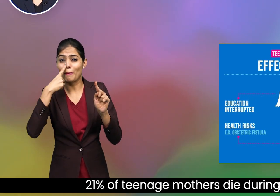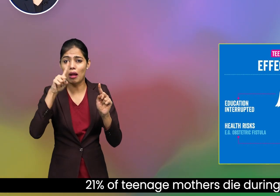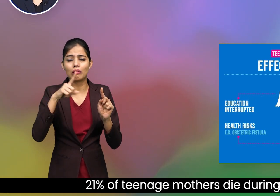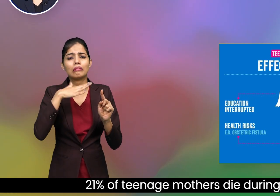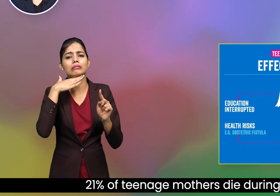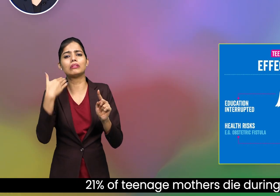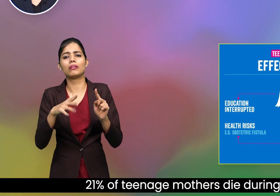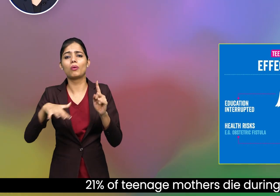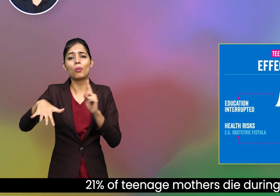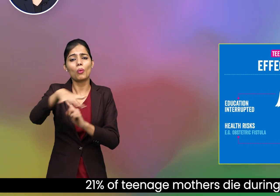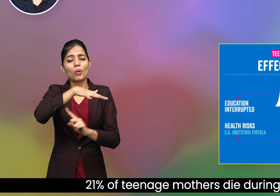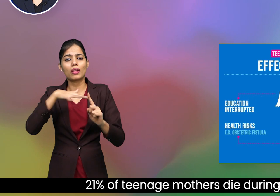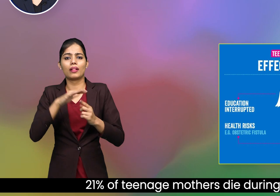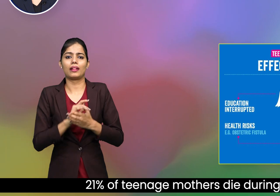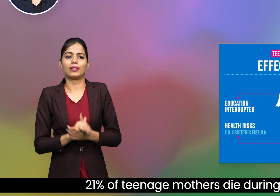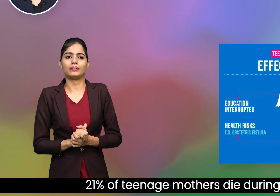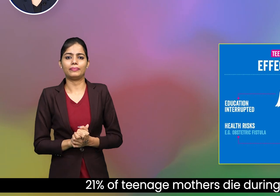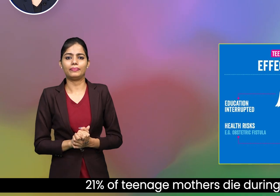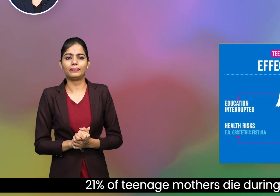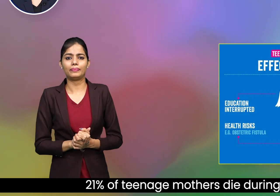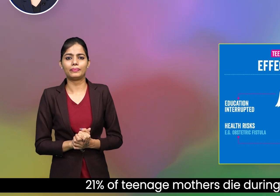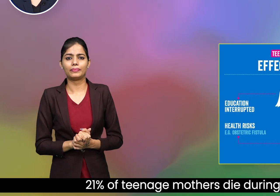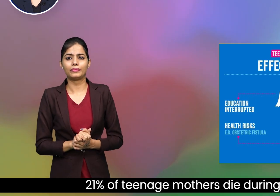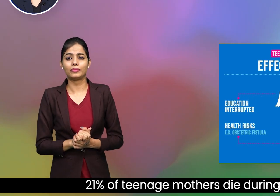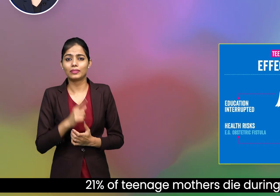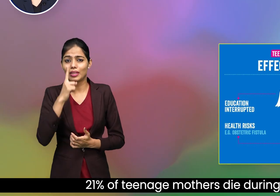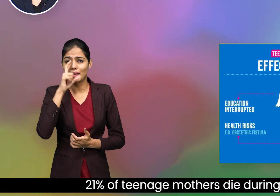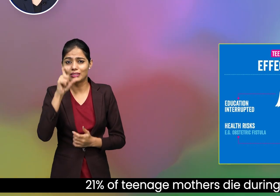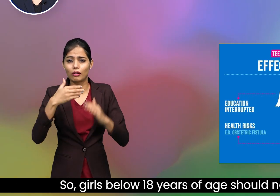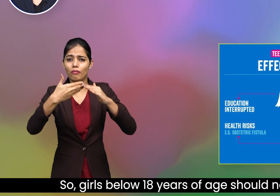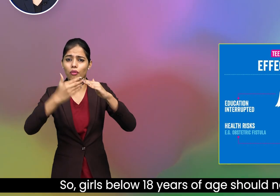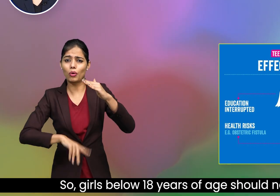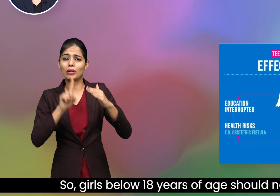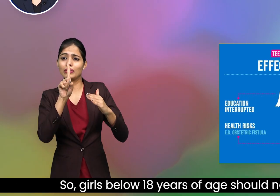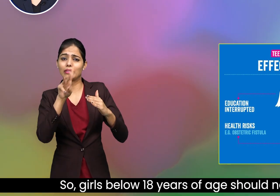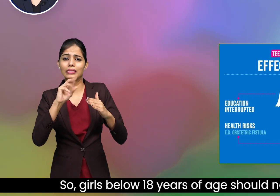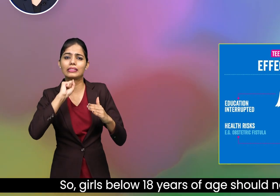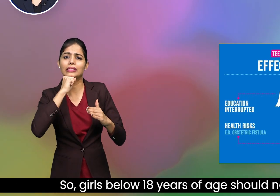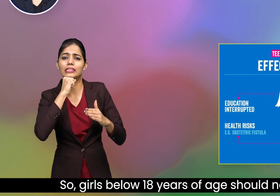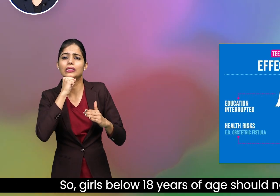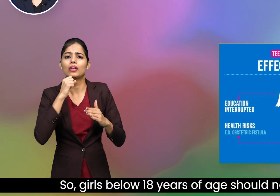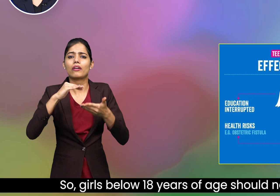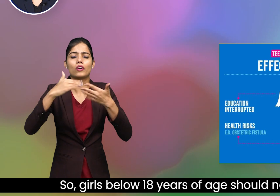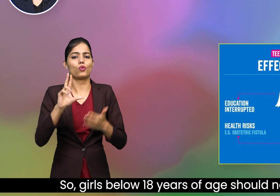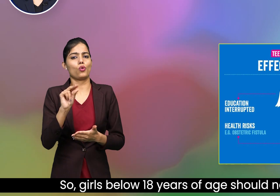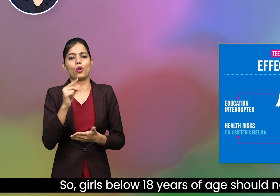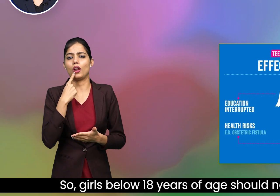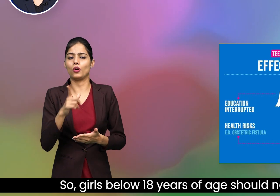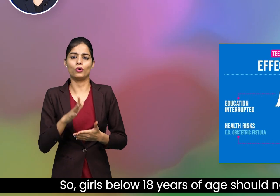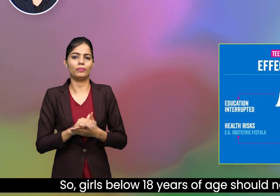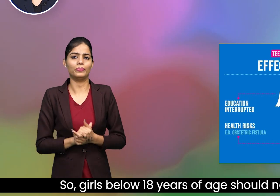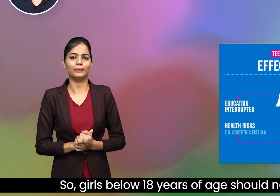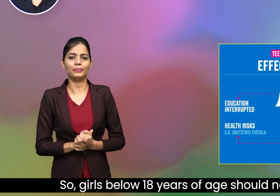21% of teenage mothers die during delivery. So, girls below 18 years of